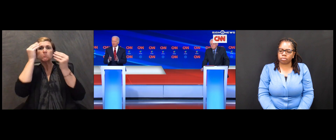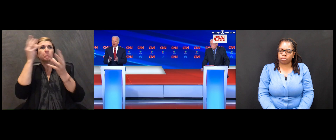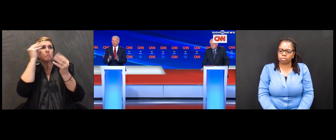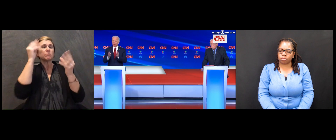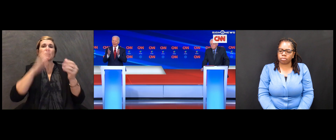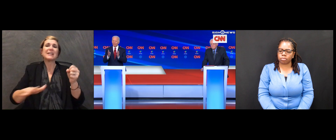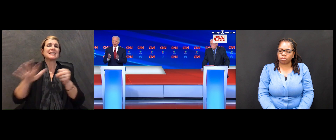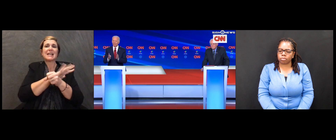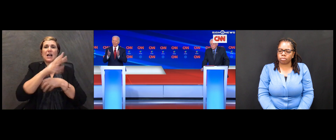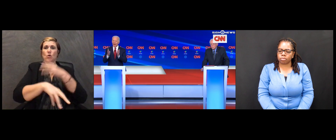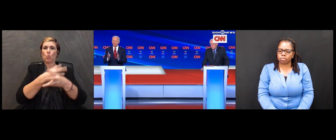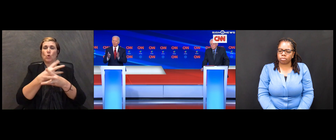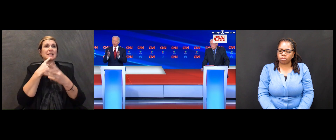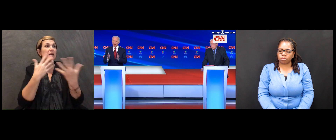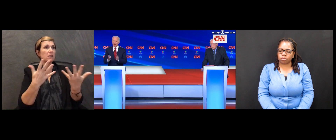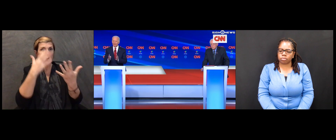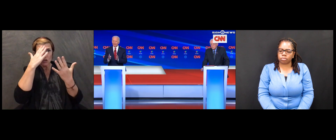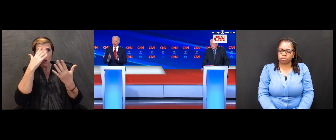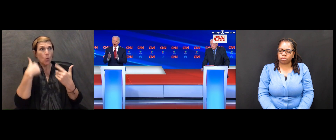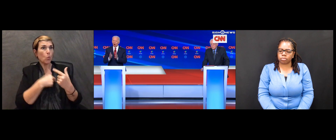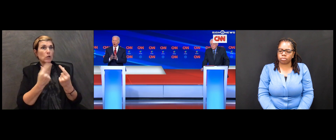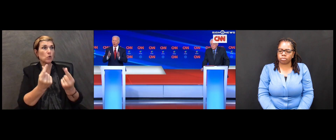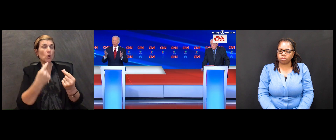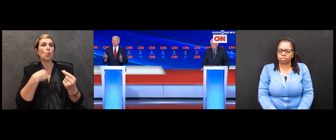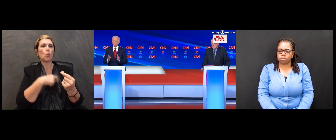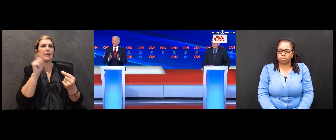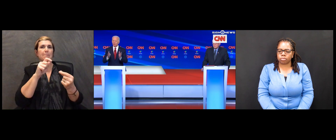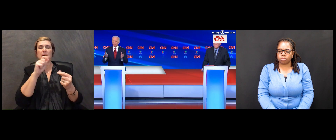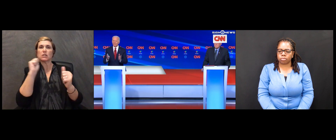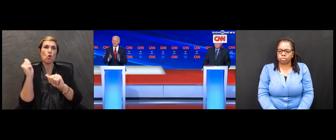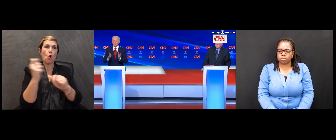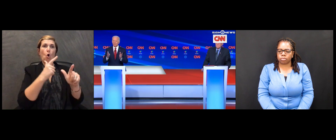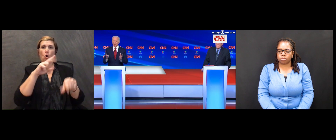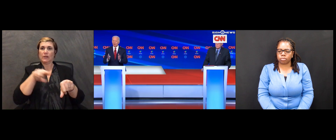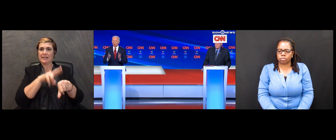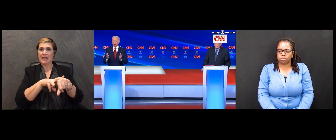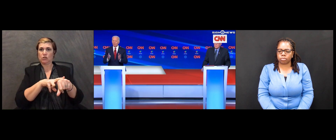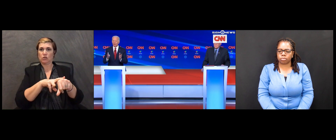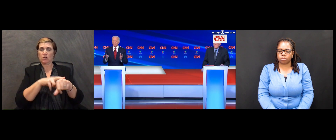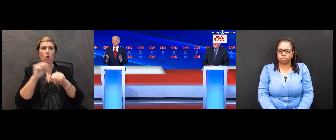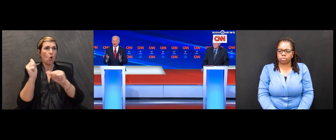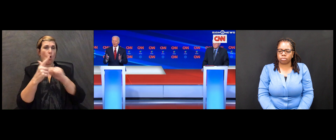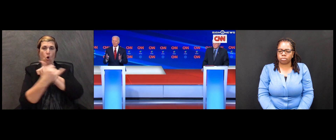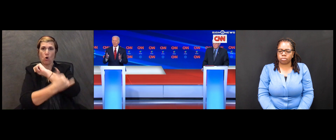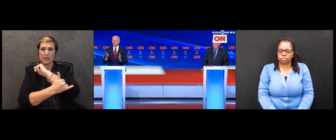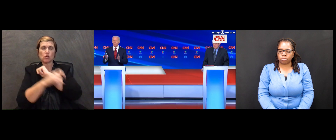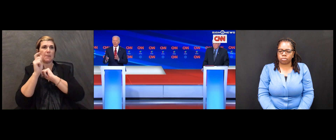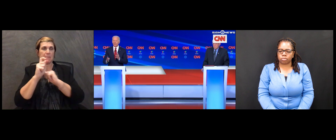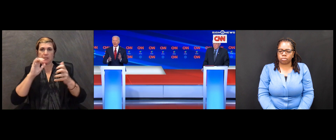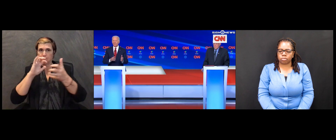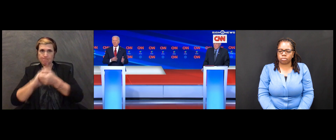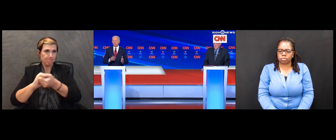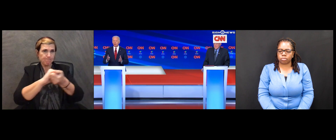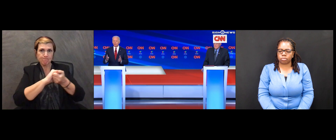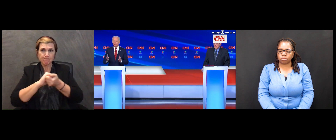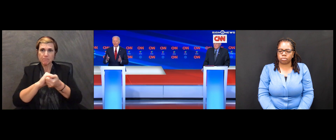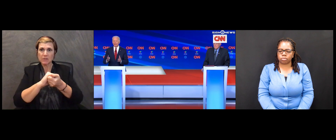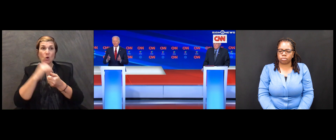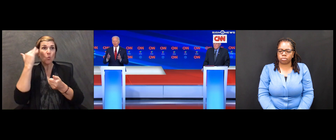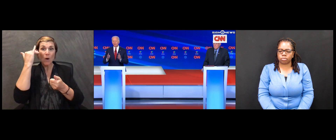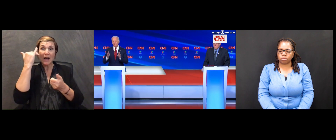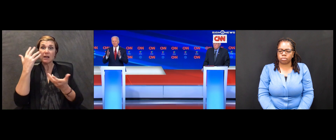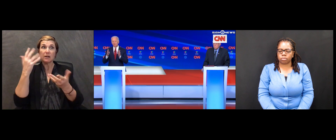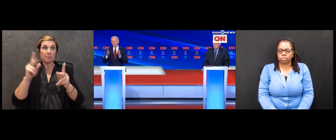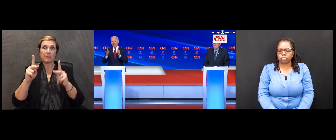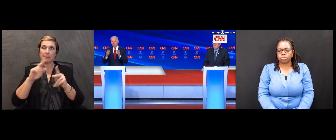do. We have to have a common plan. All nations are affected the same way by this virus, depending on exposure.